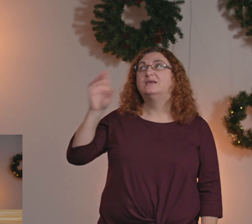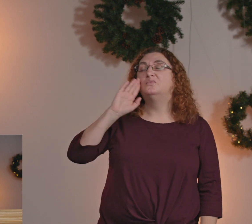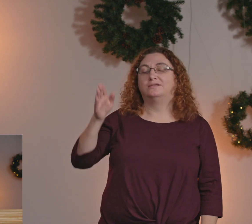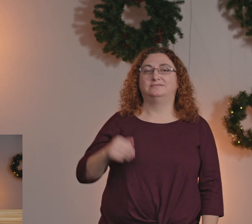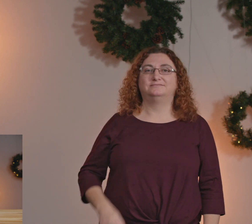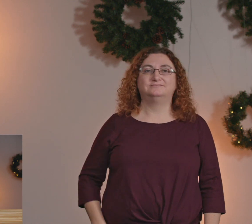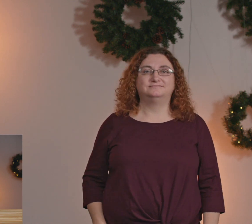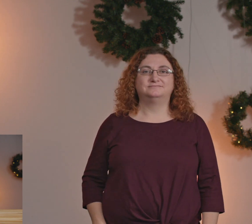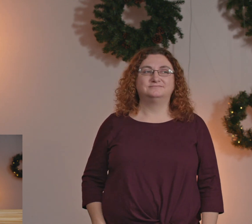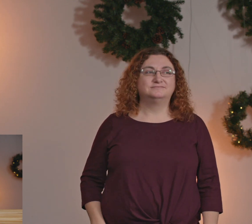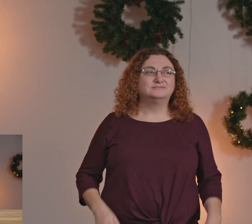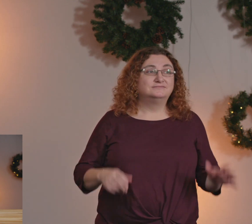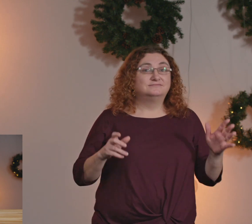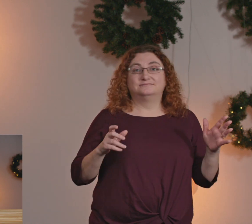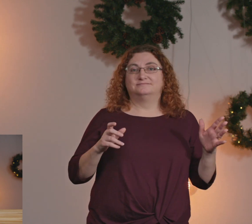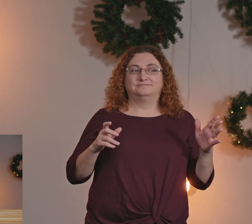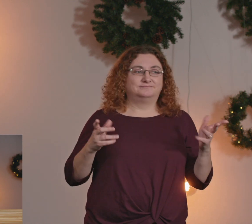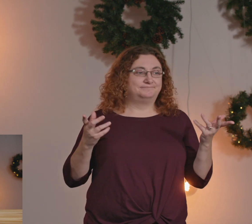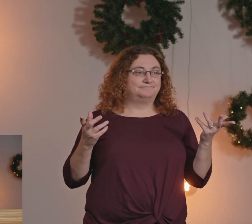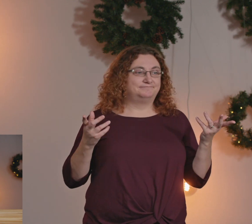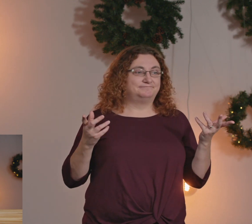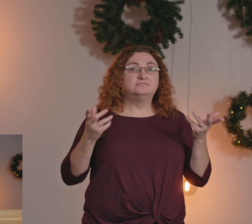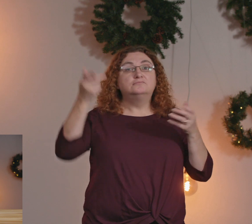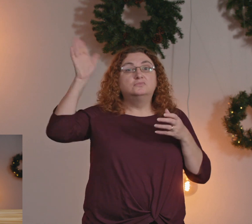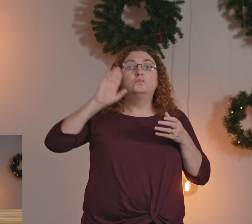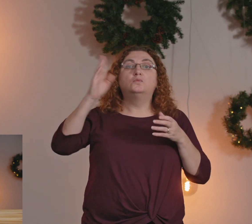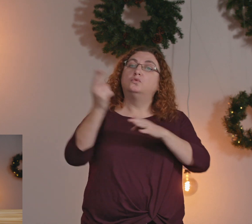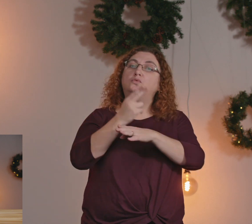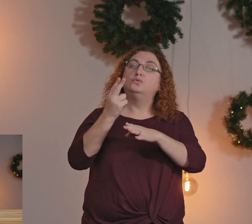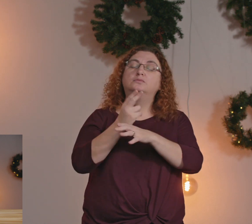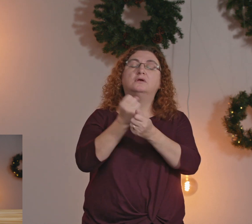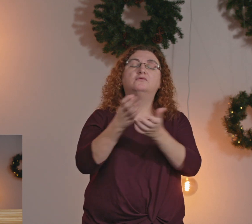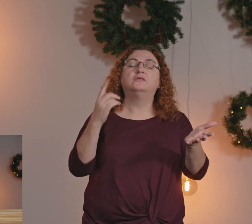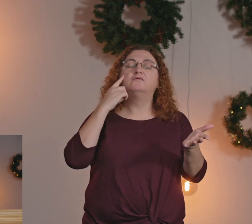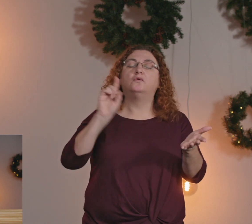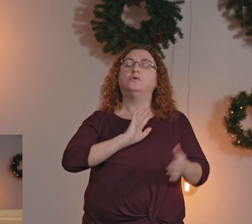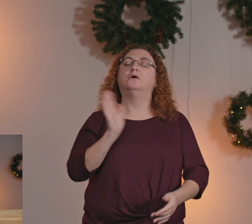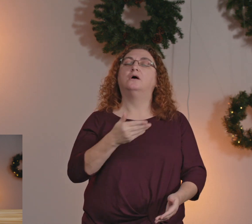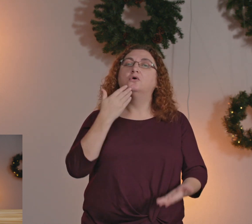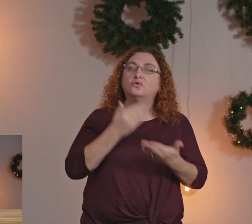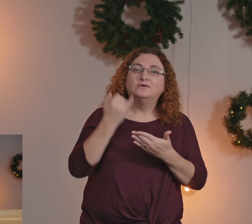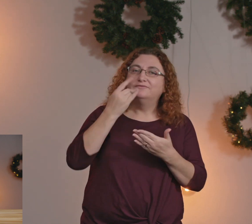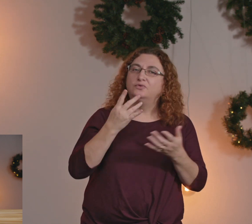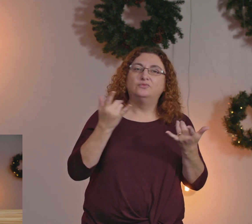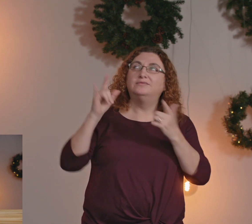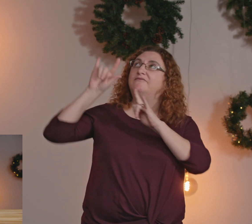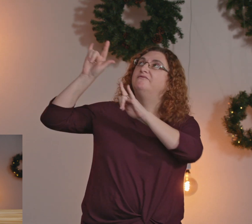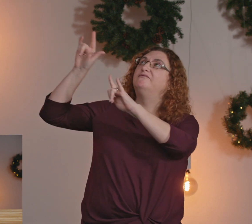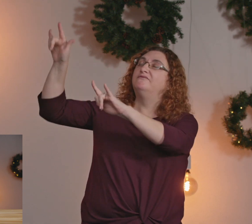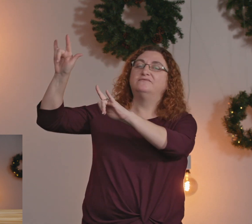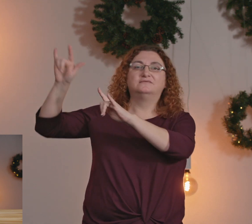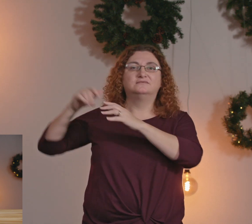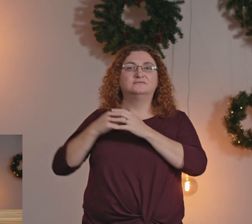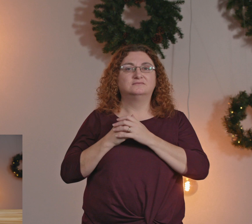Is there any doubt that God will use all things for our good if you love him and are called according to his